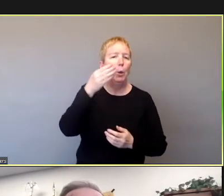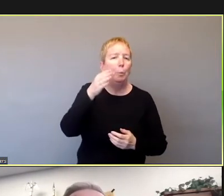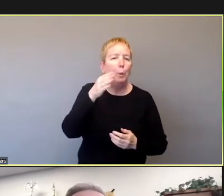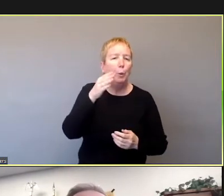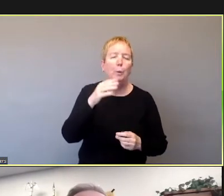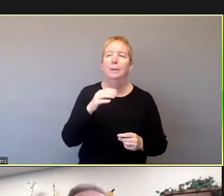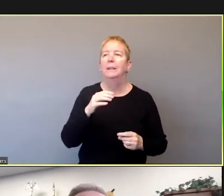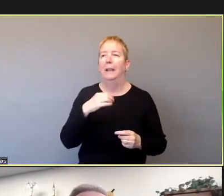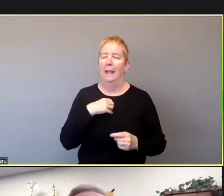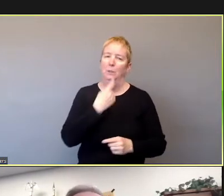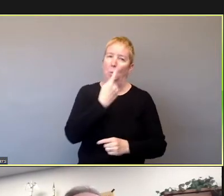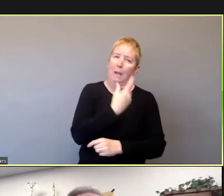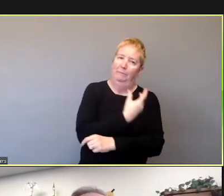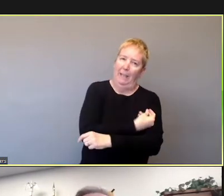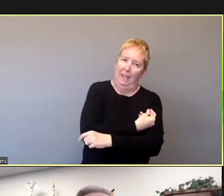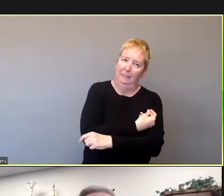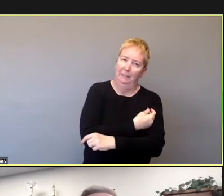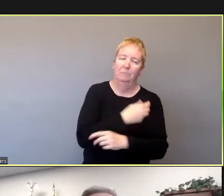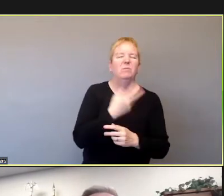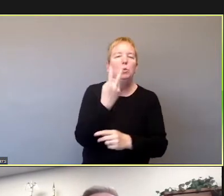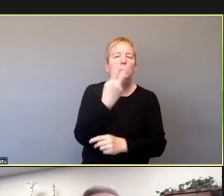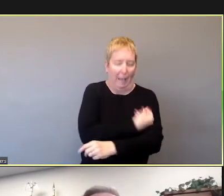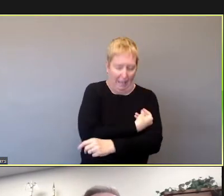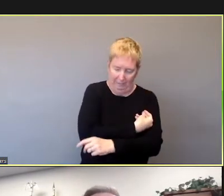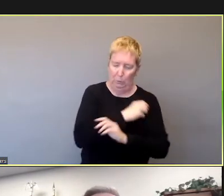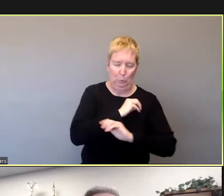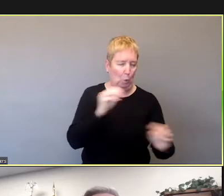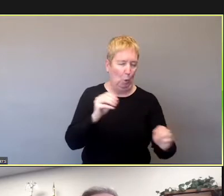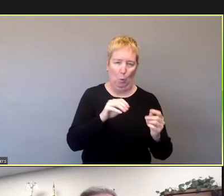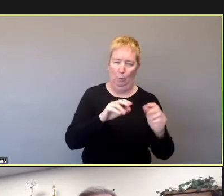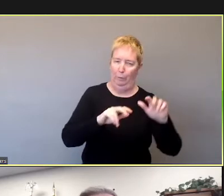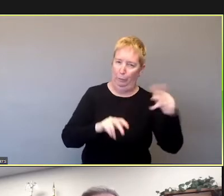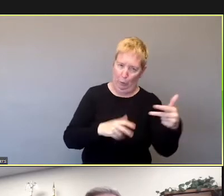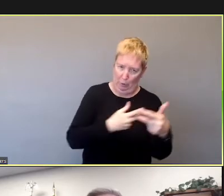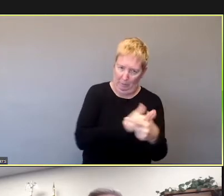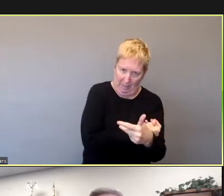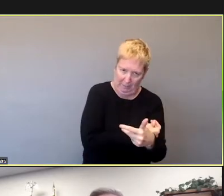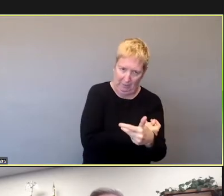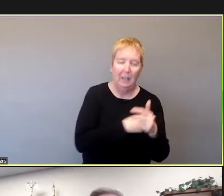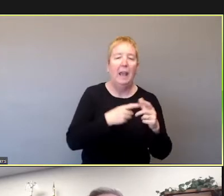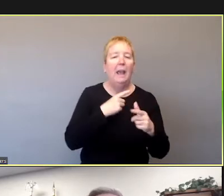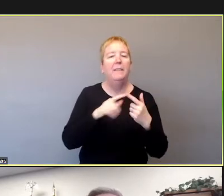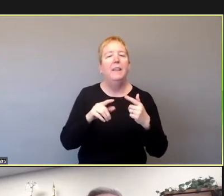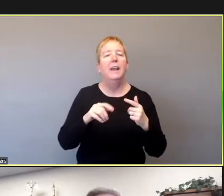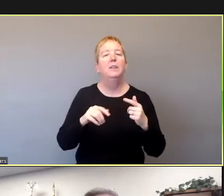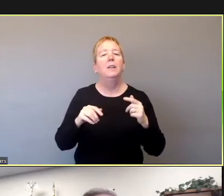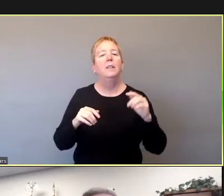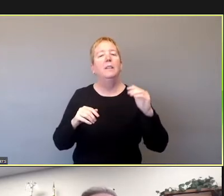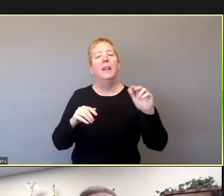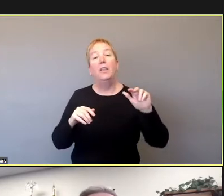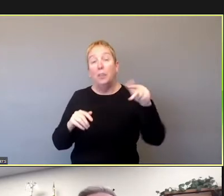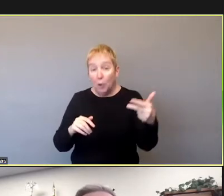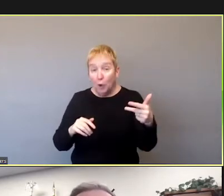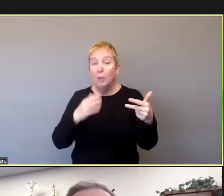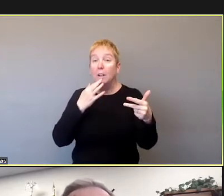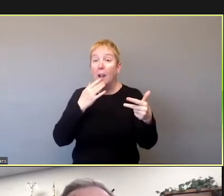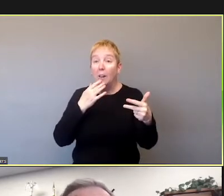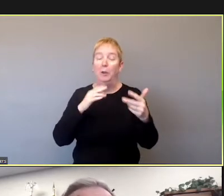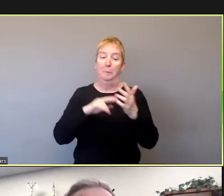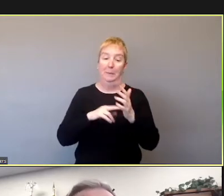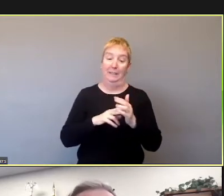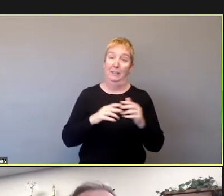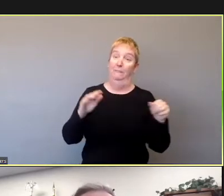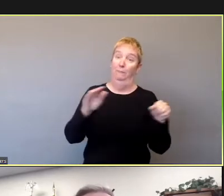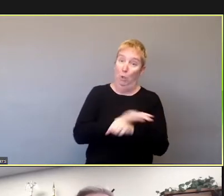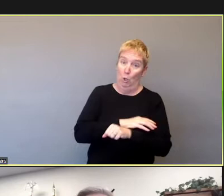booster. And then the dark blue, which you can barely see on the top 2, but you can see in the bottom one, is fully vaccinated